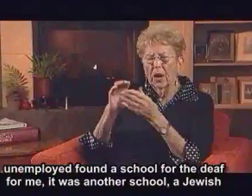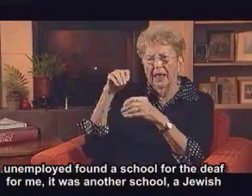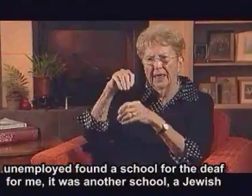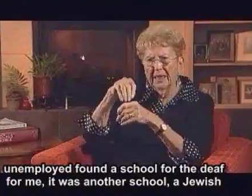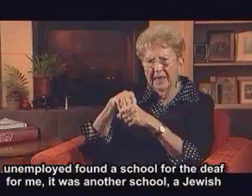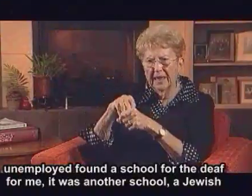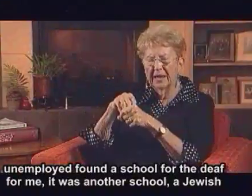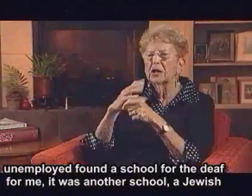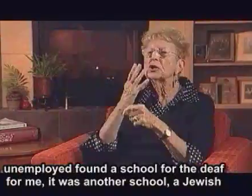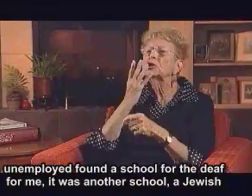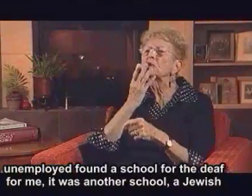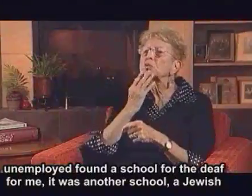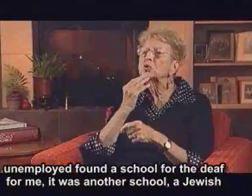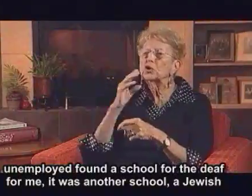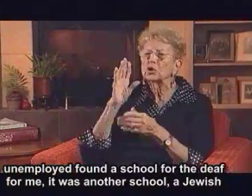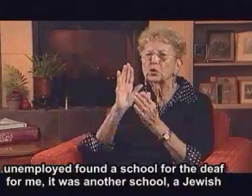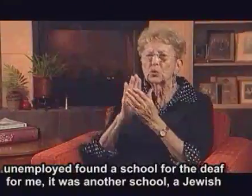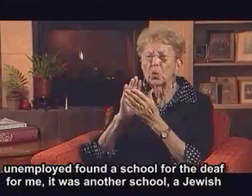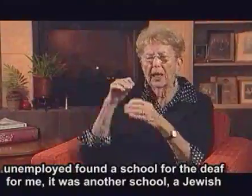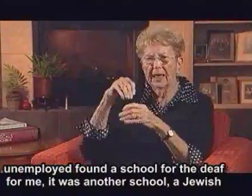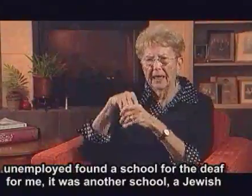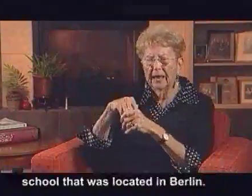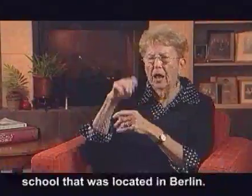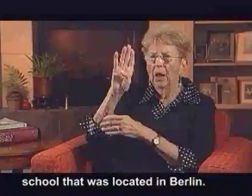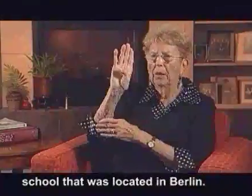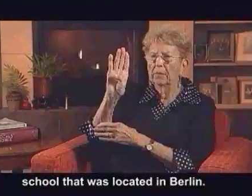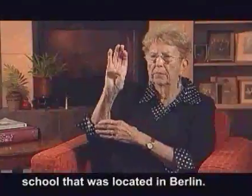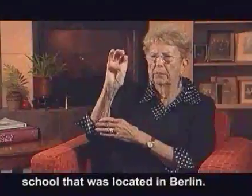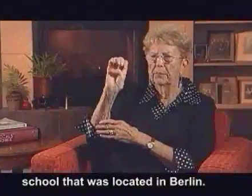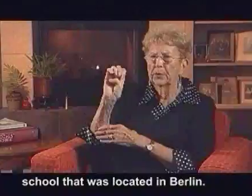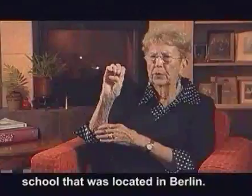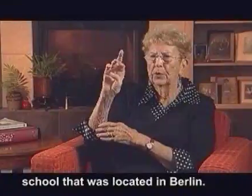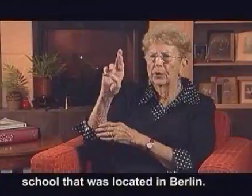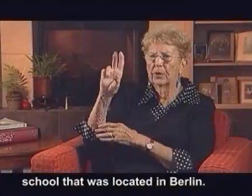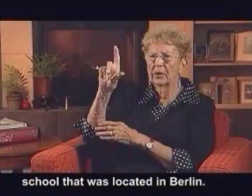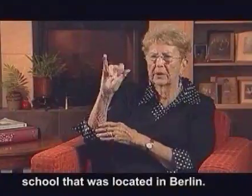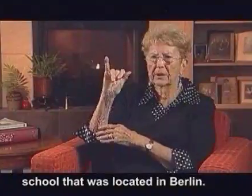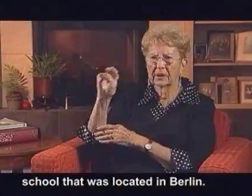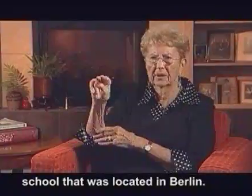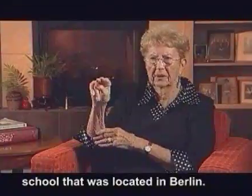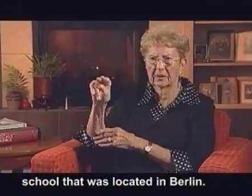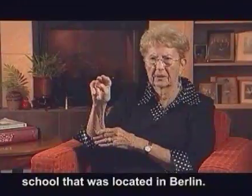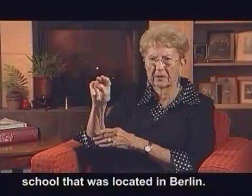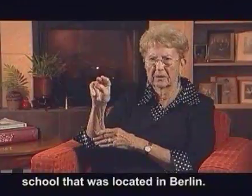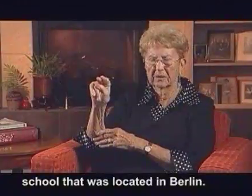It was another school, a Jewish school, that was located in Berlin.